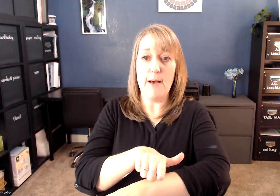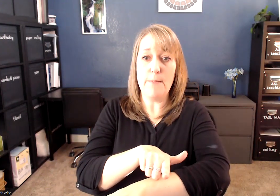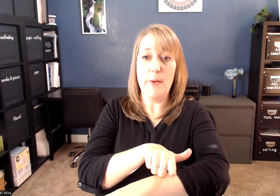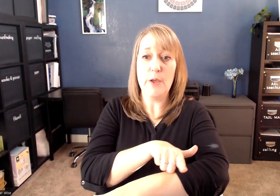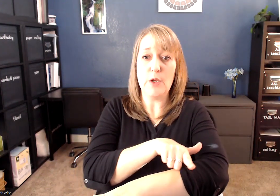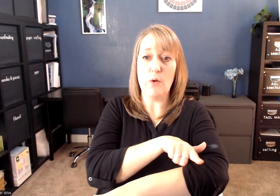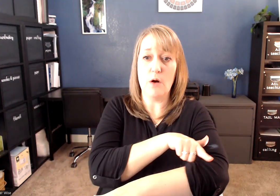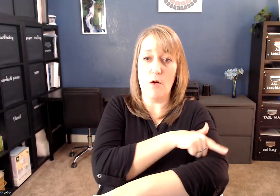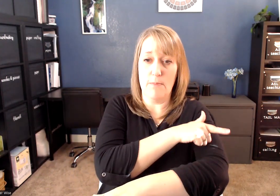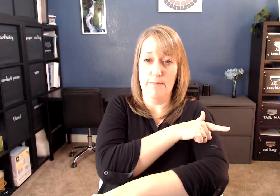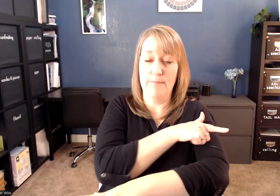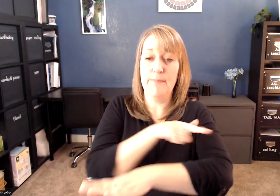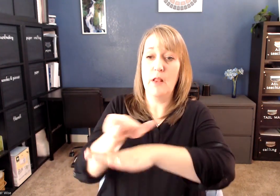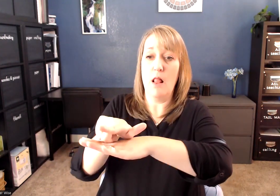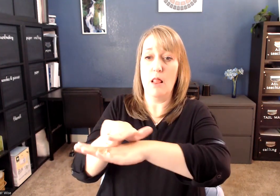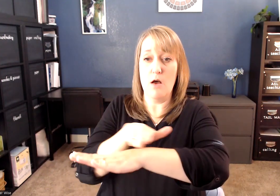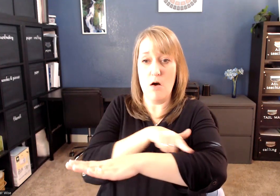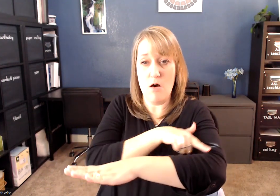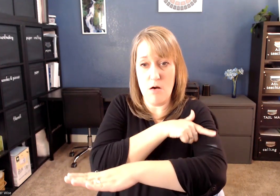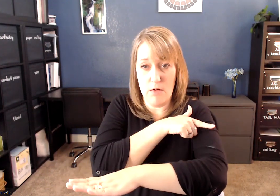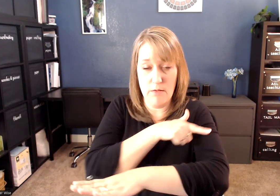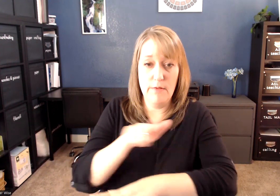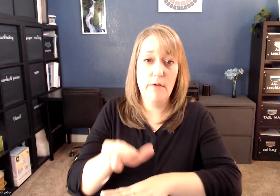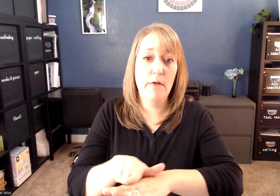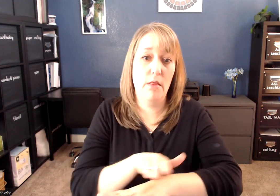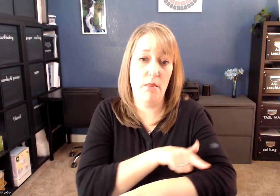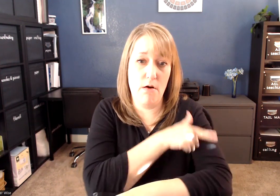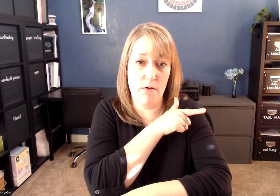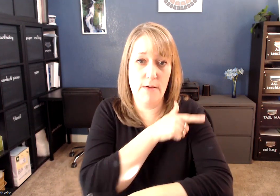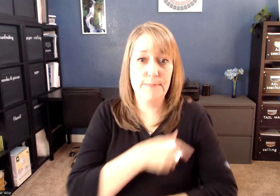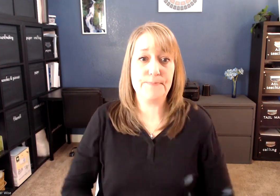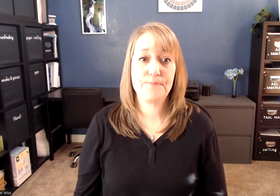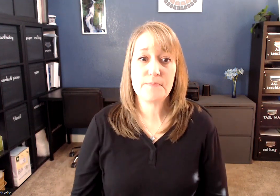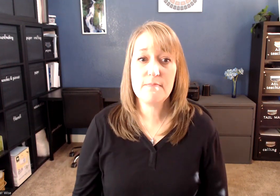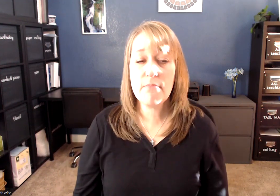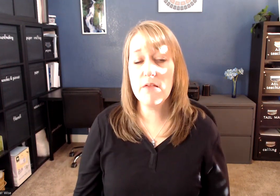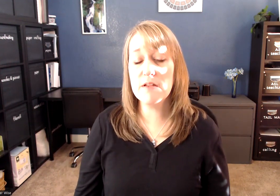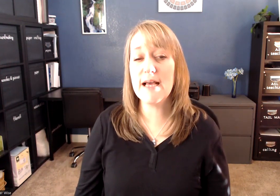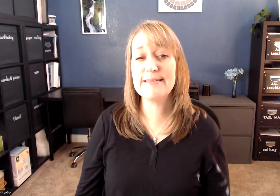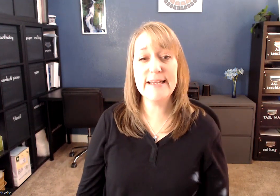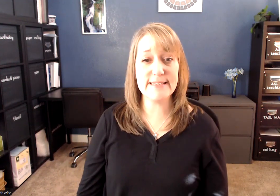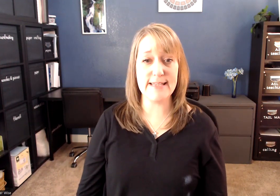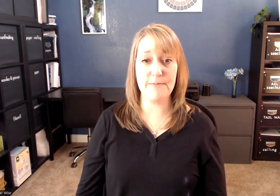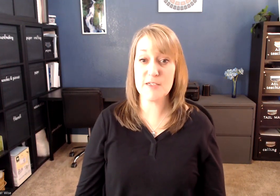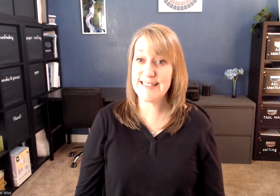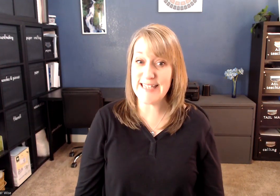up your arm. Long, long. The last sign is a sign for